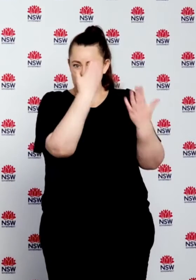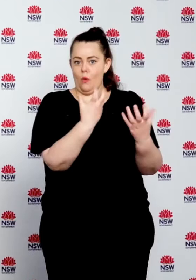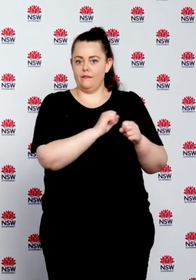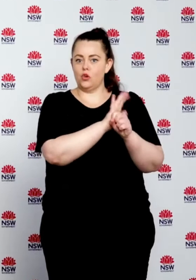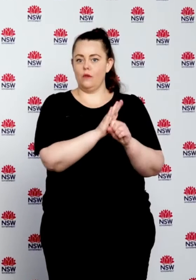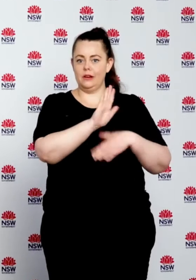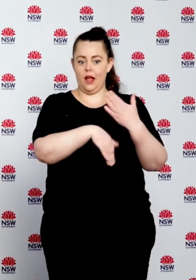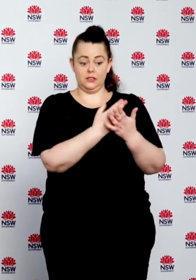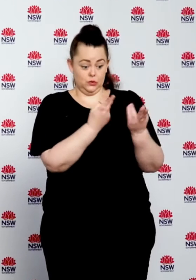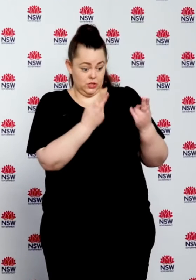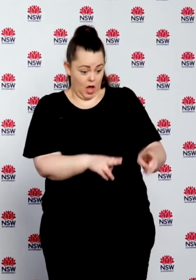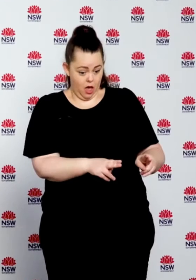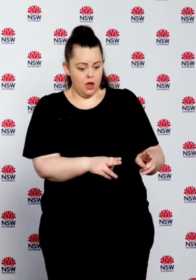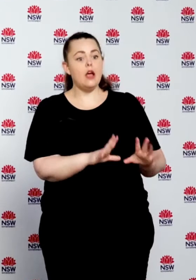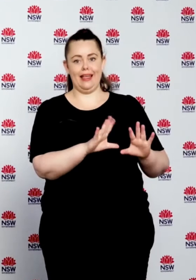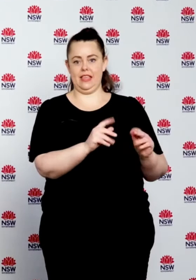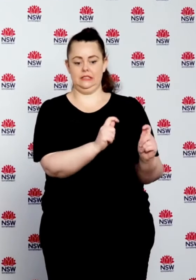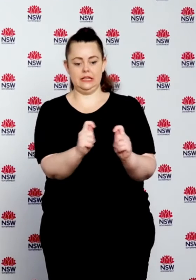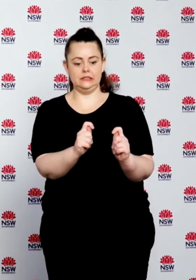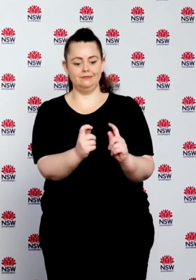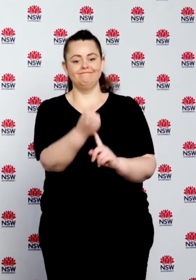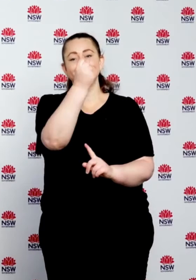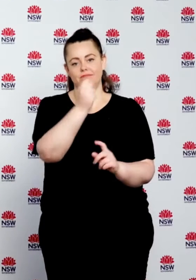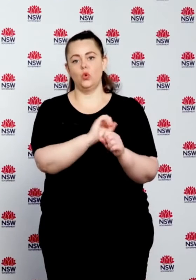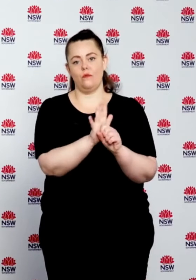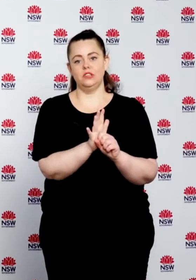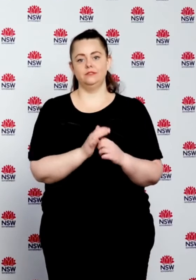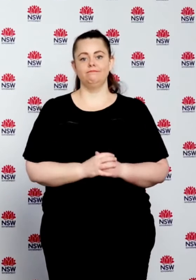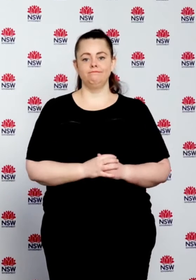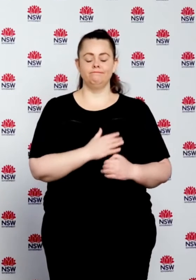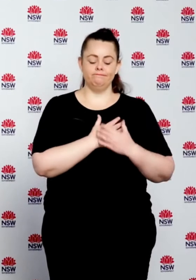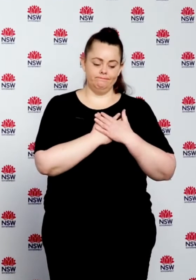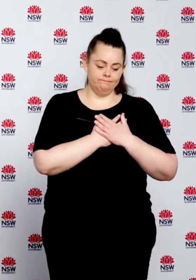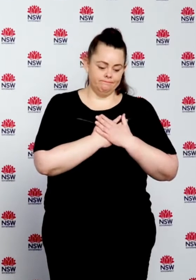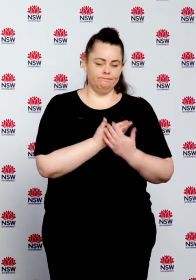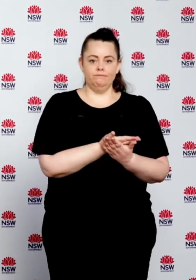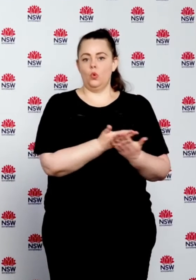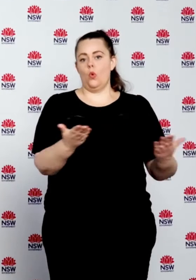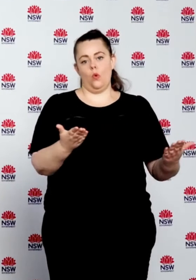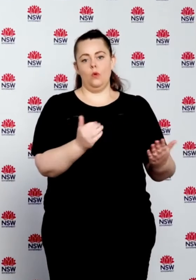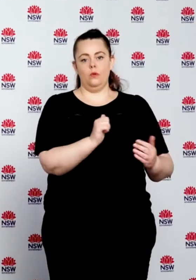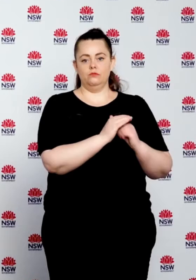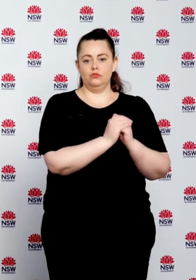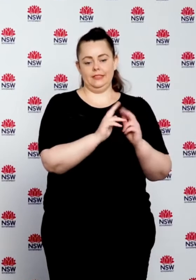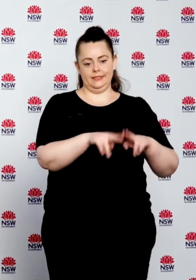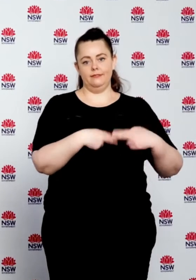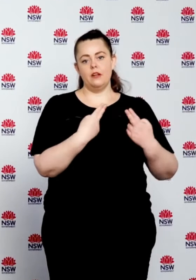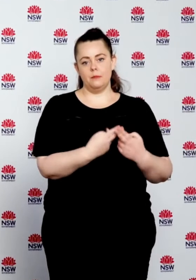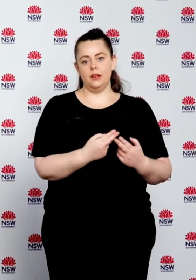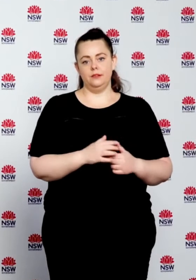deaths. We'd like to extend our deepest sympathies and condolences to the family, friends and loved ones of these people who have